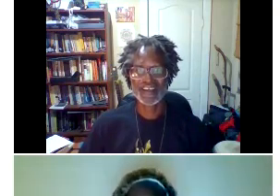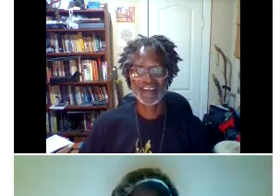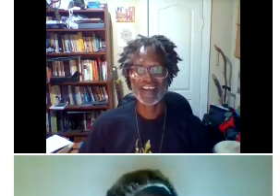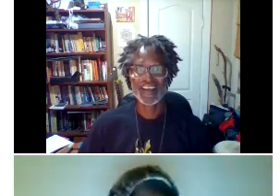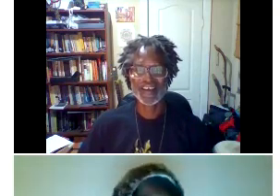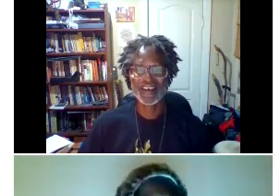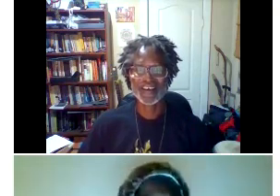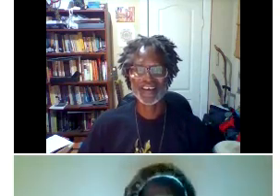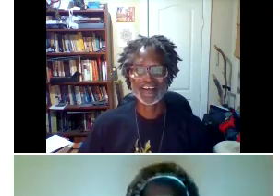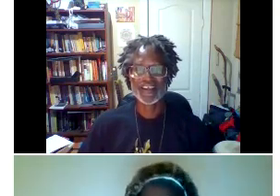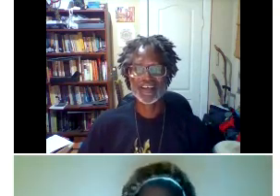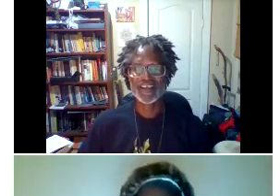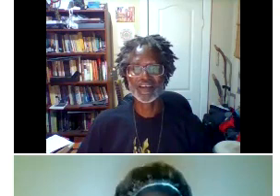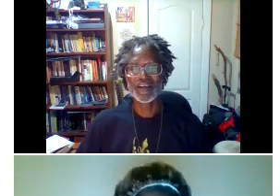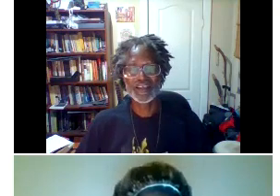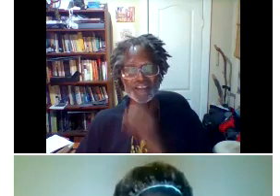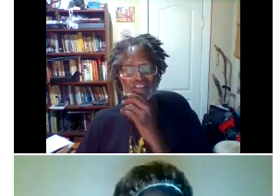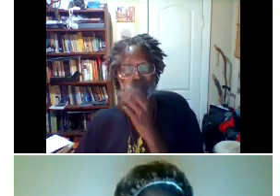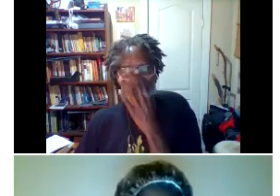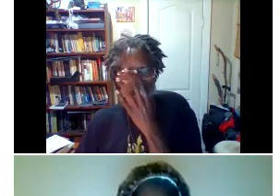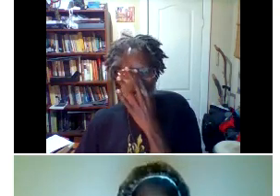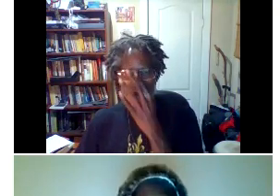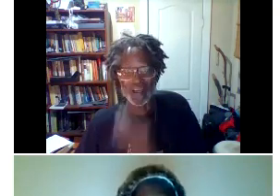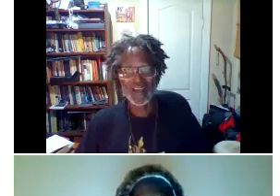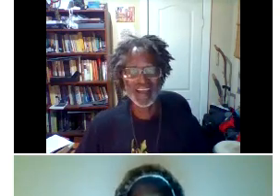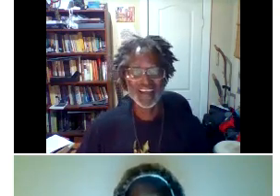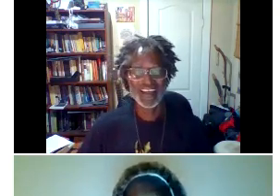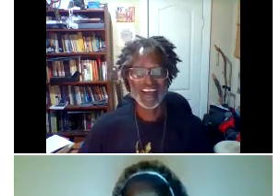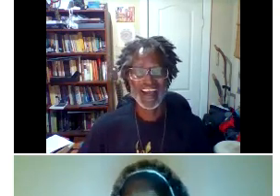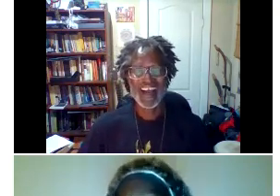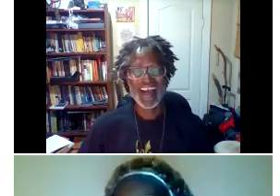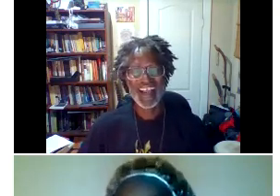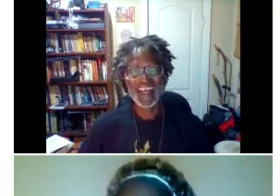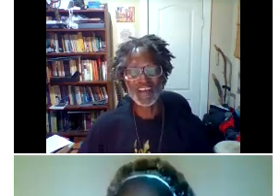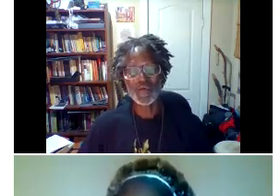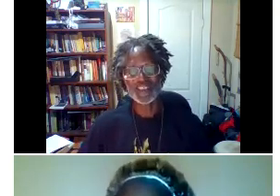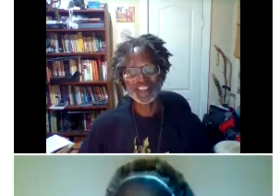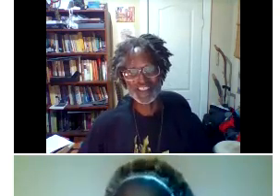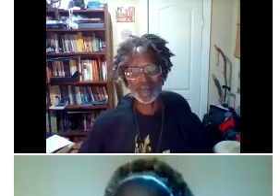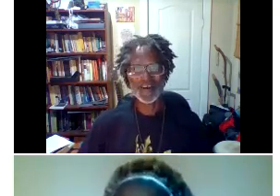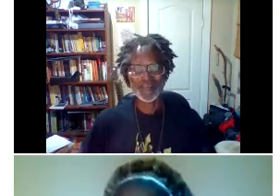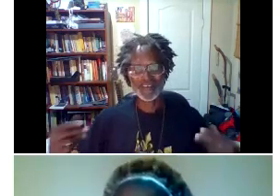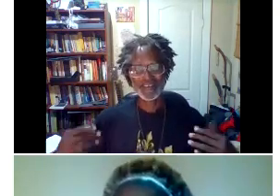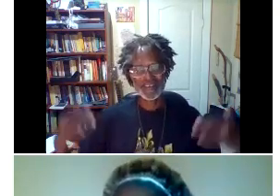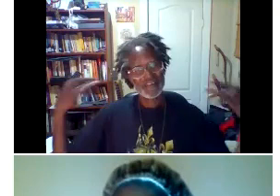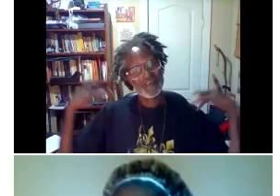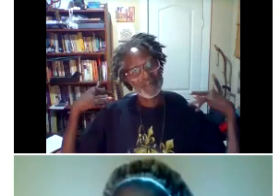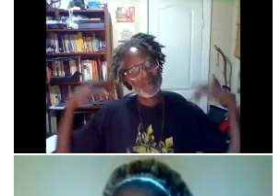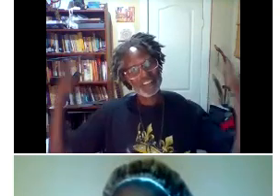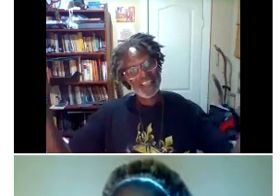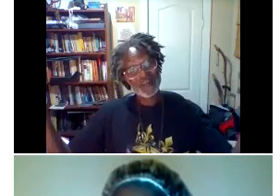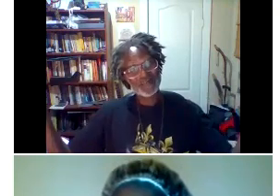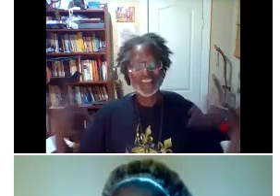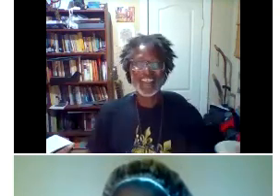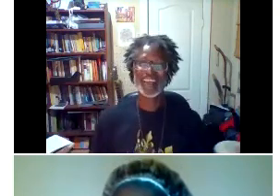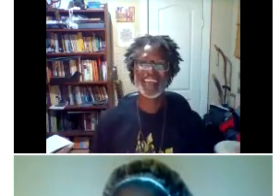we're pretty much answering the questions that we just asked. So Shameka, if someone was, I had a question about Mhm.